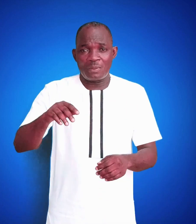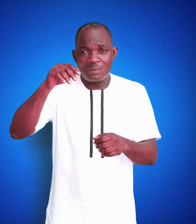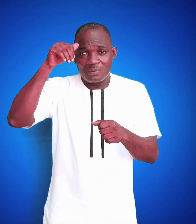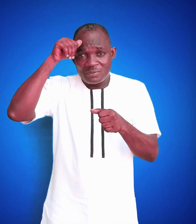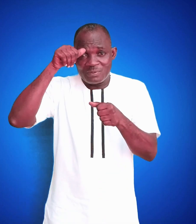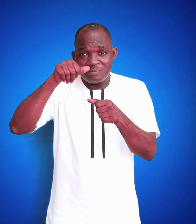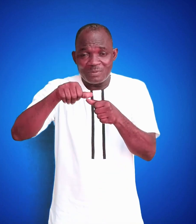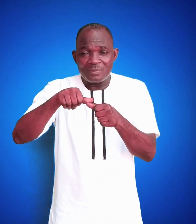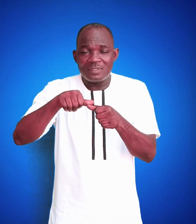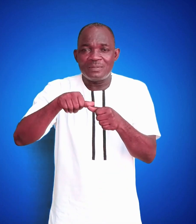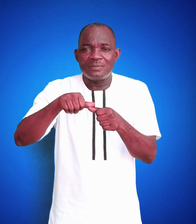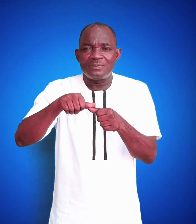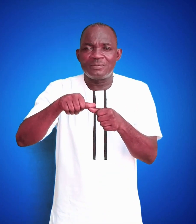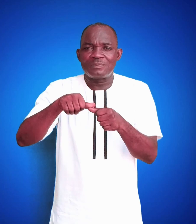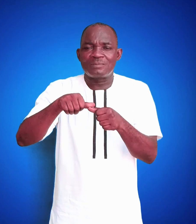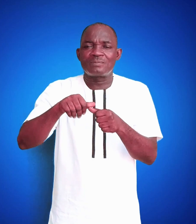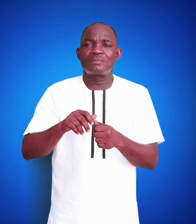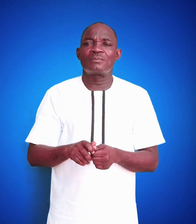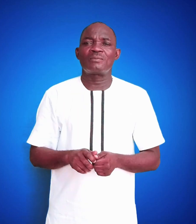Remember,